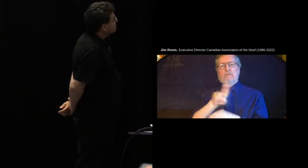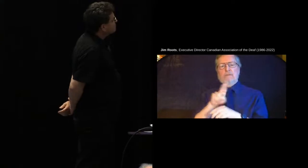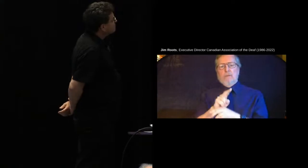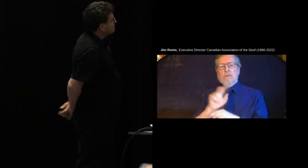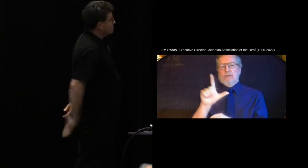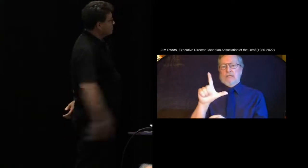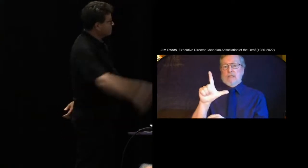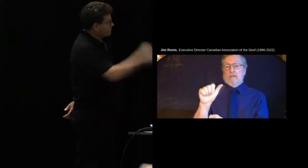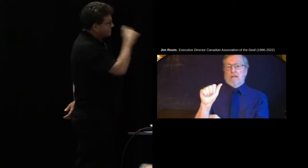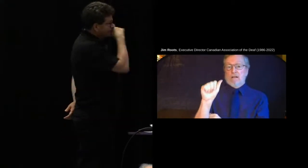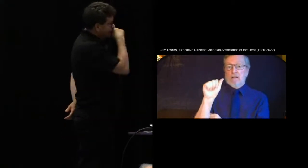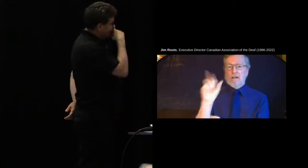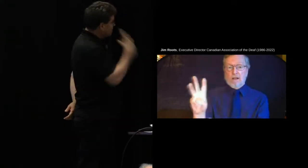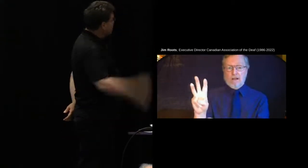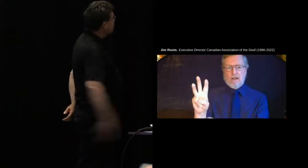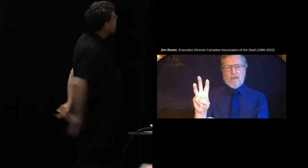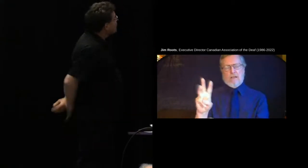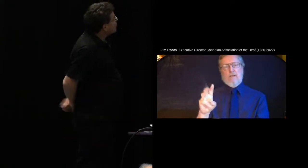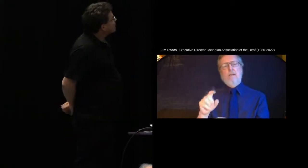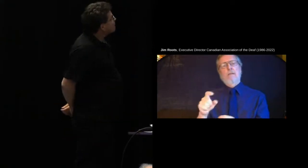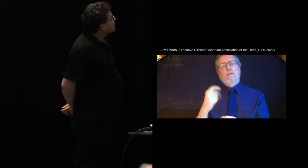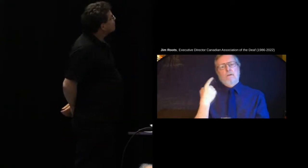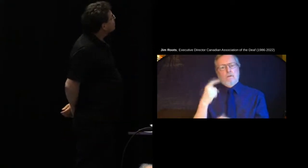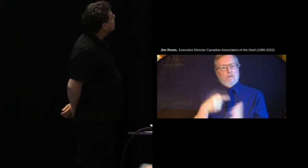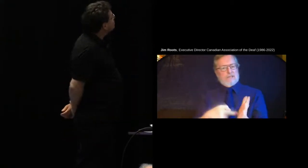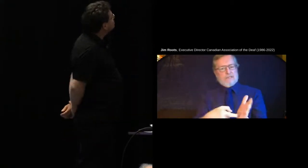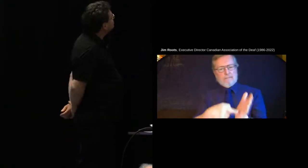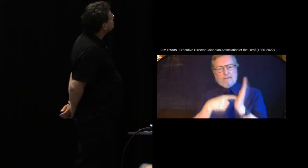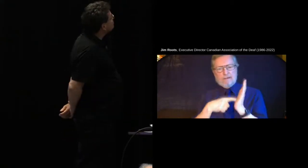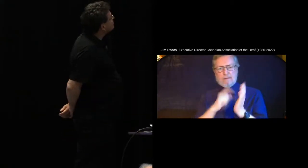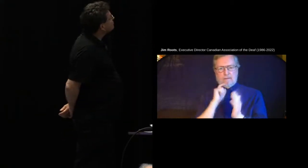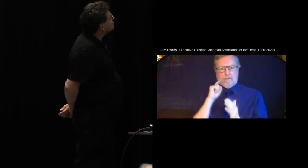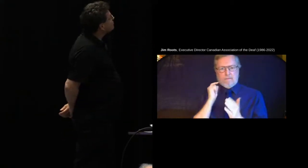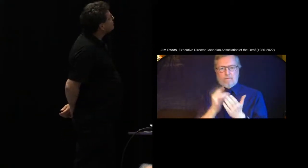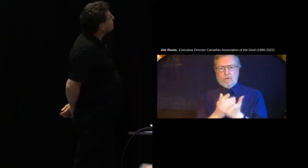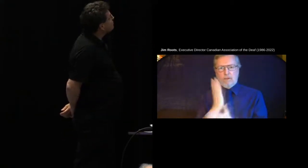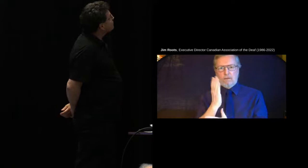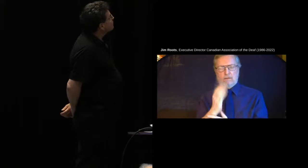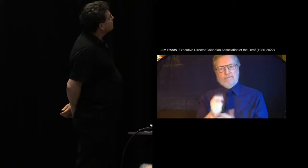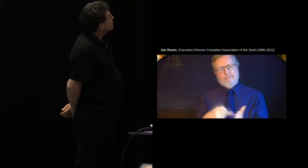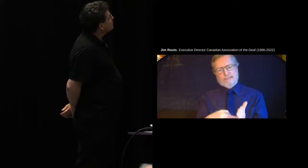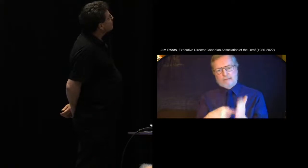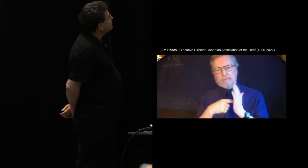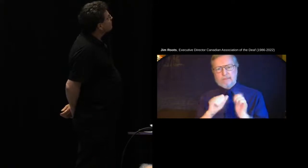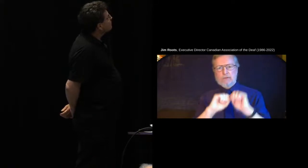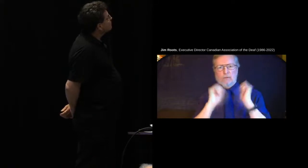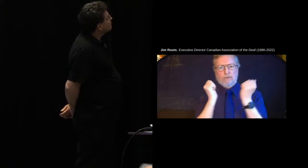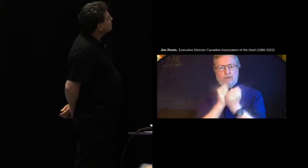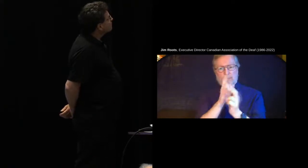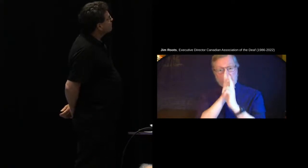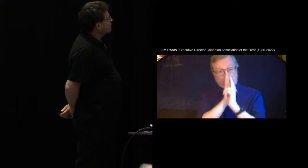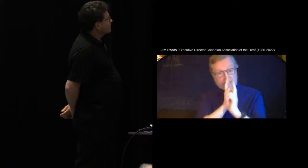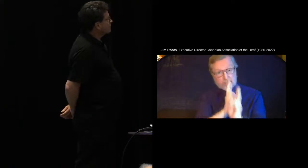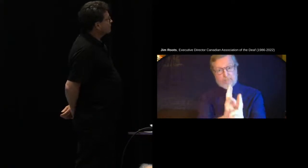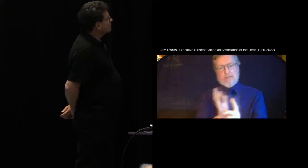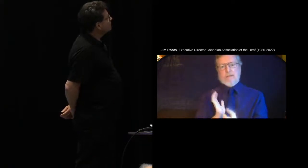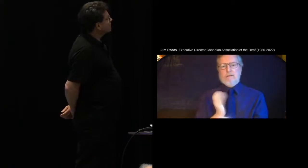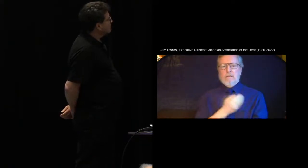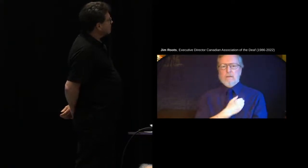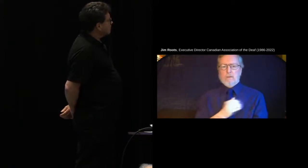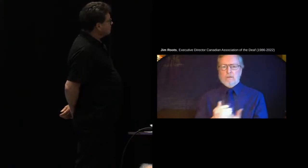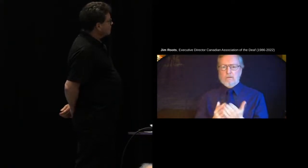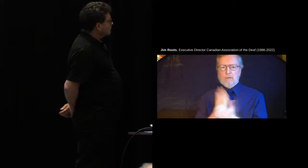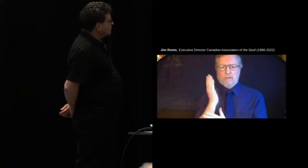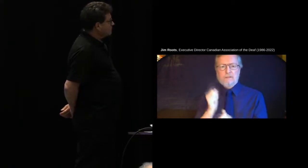who truly understood the ability to use the law to demand deaf people's rights and to demand